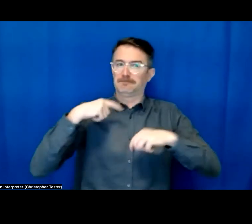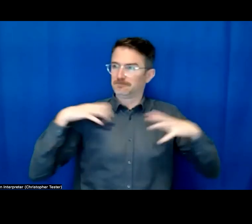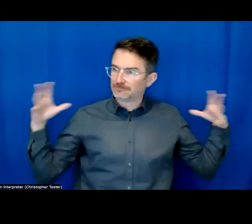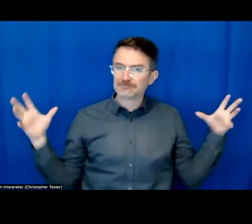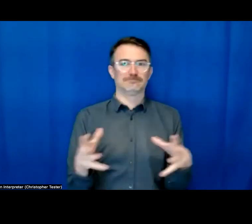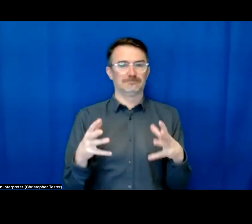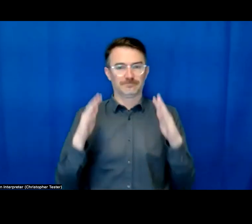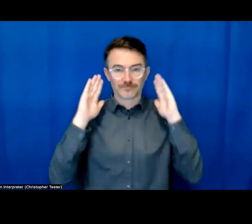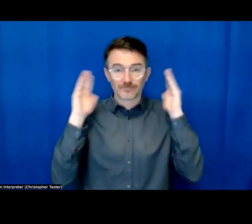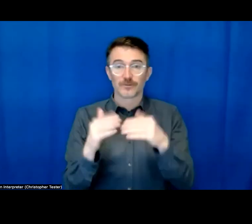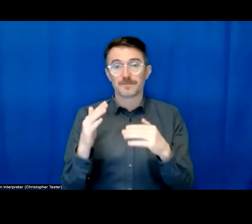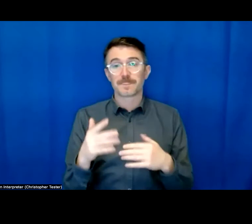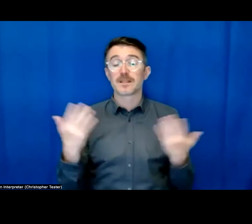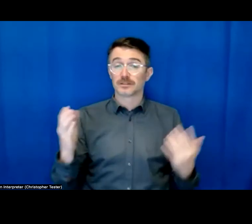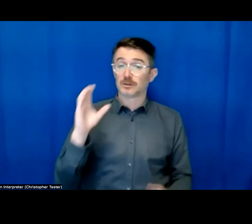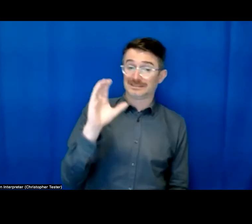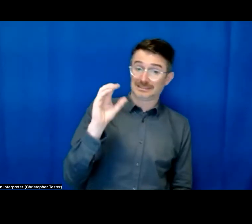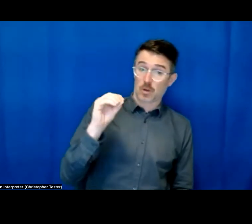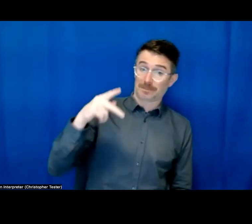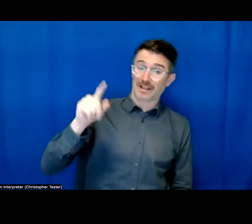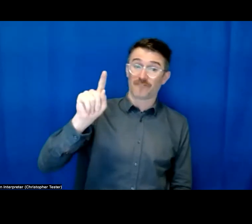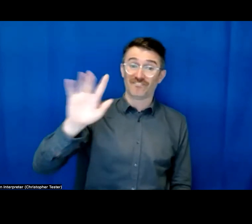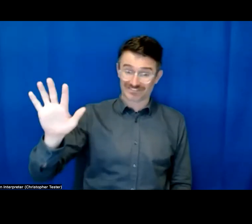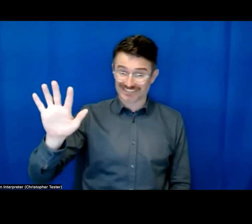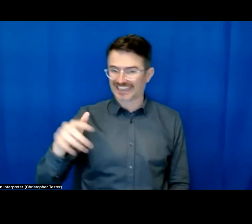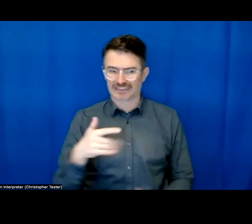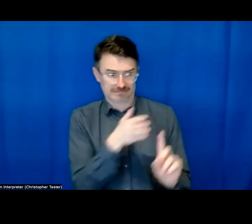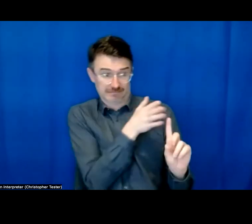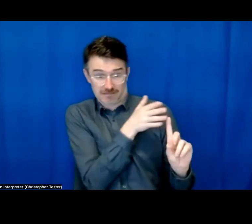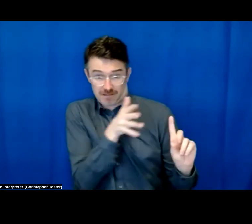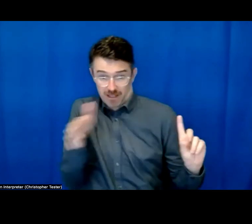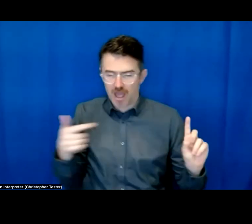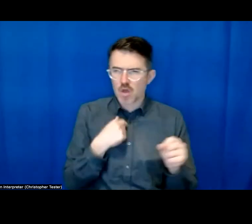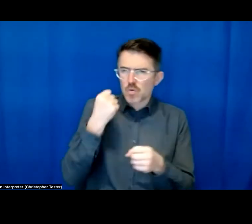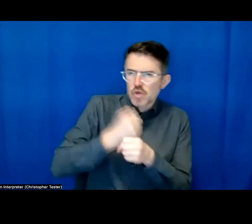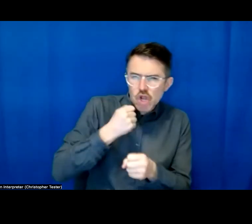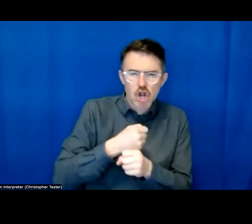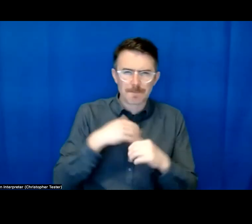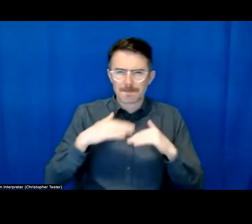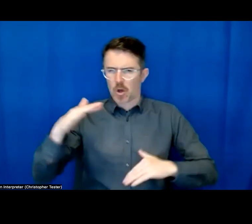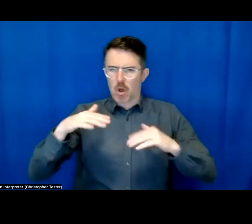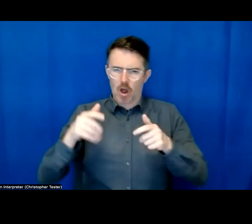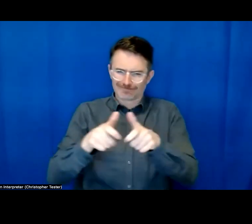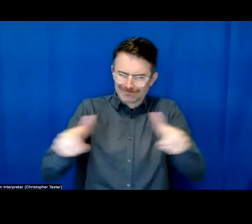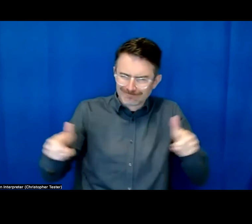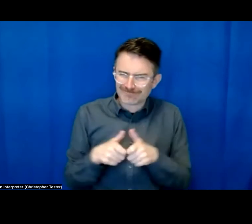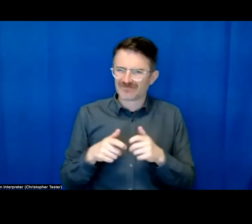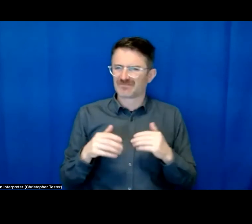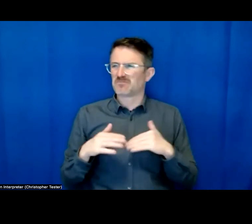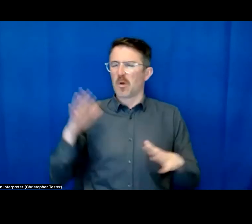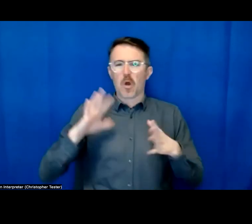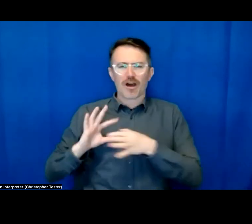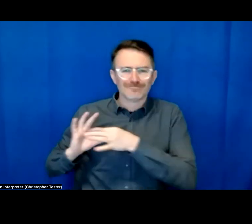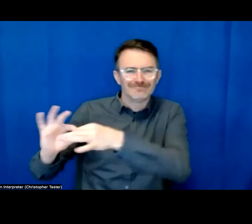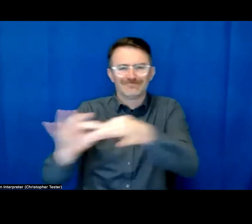able to work developing a comprehensive intersectional policy because of the multiple identities that we hold